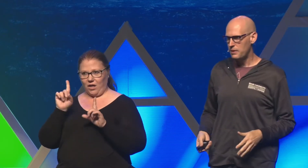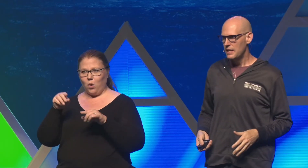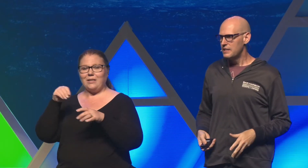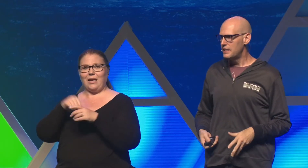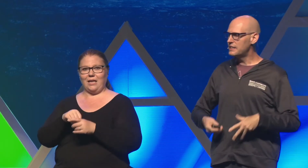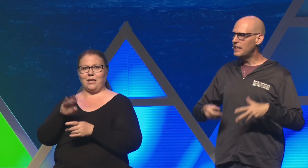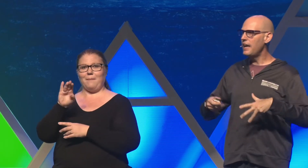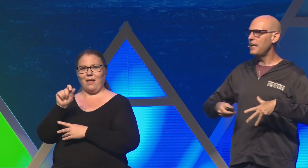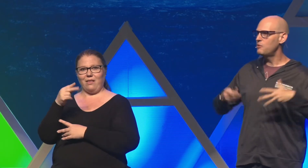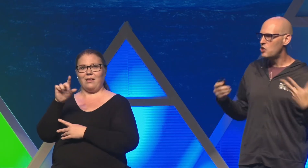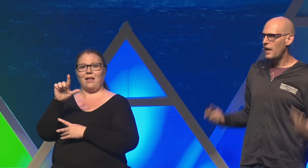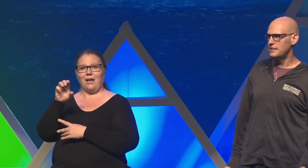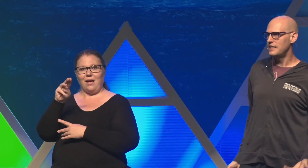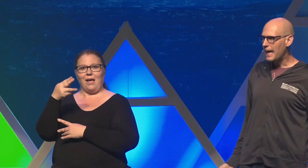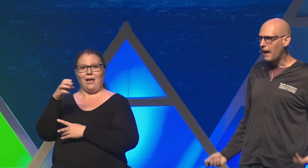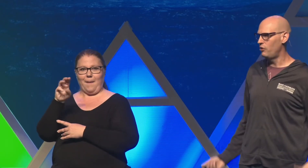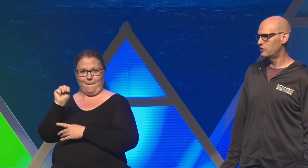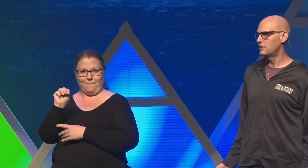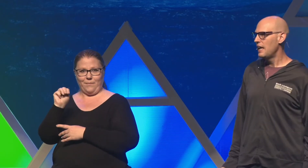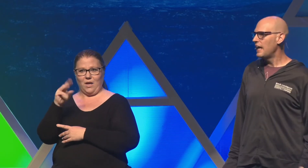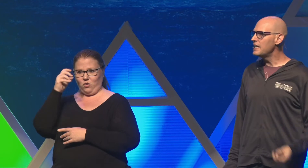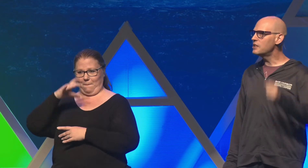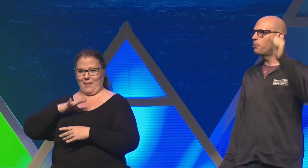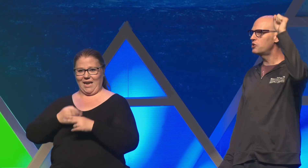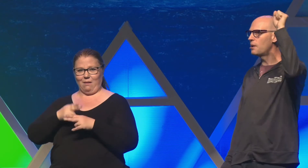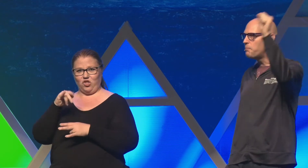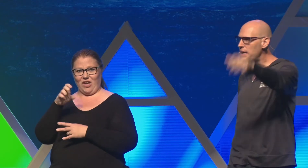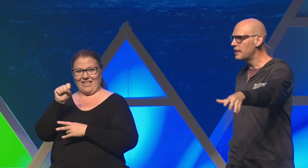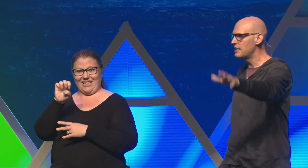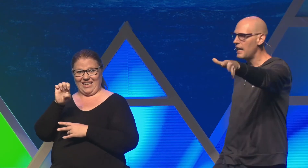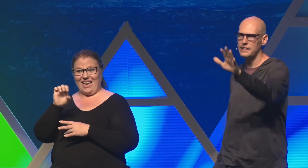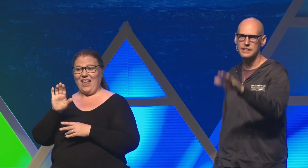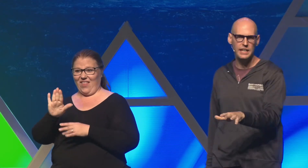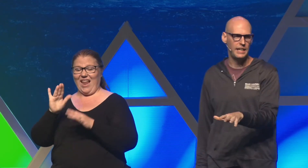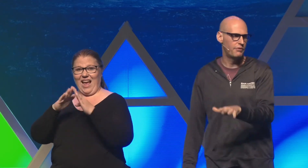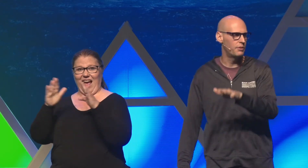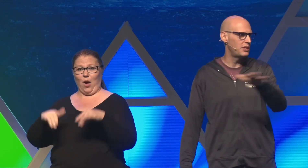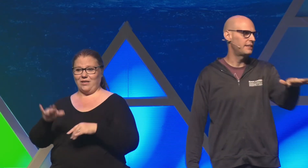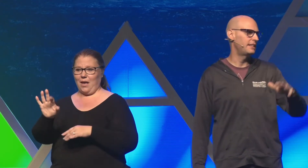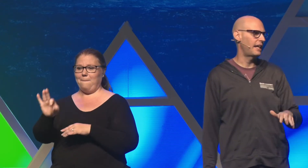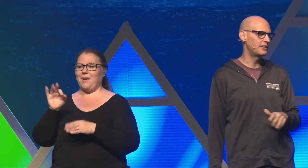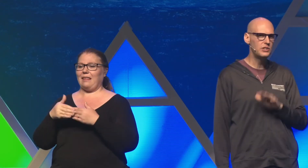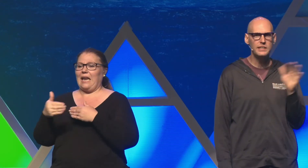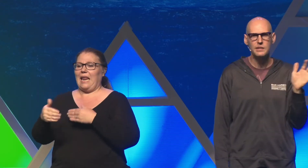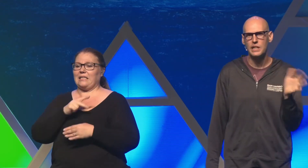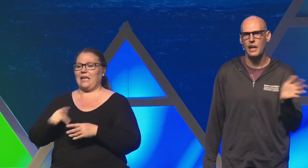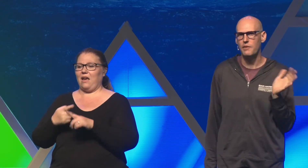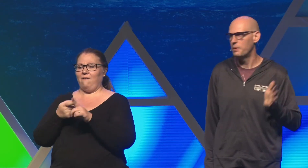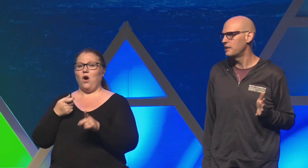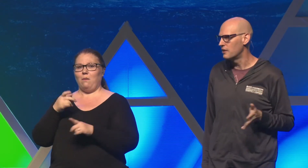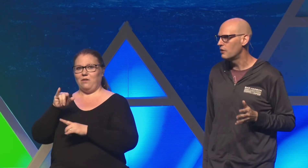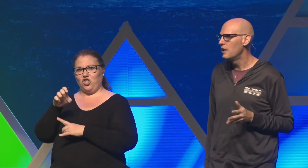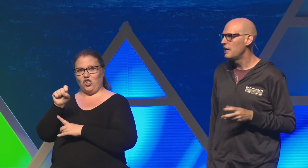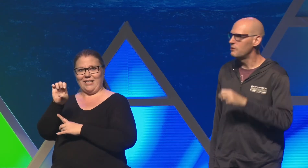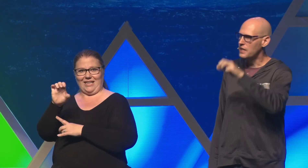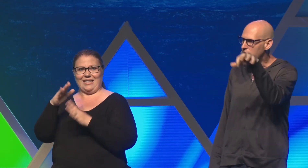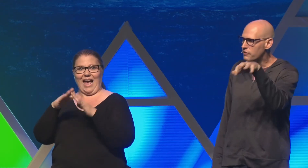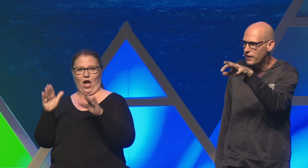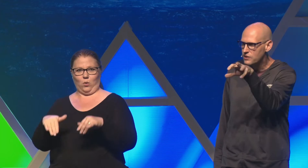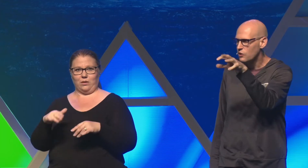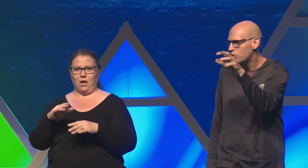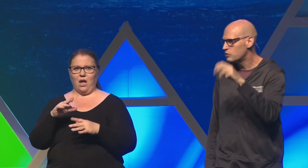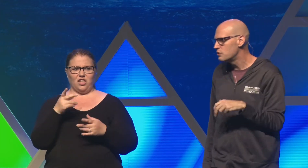Bethlehem to this guy named Jesse's house, and he's supposed to pick the next king from Jesse's house. Now, Jesse was kind of a big deal. He was